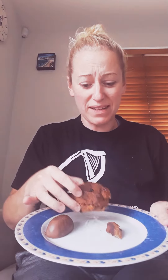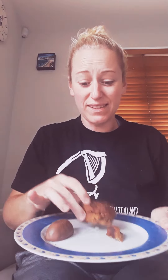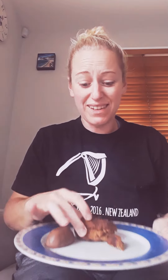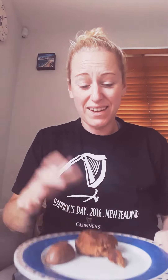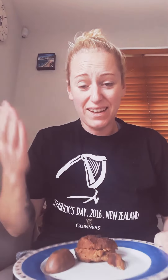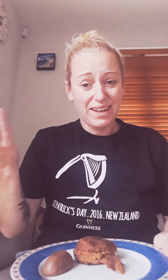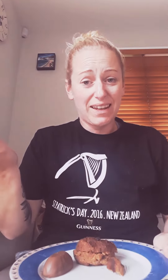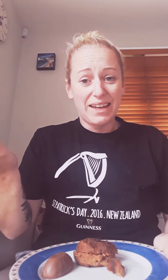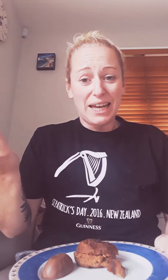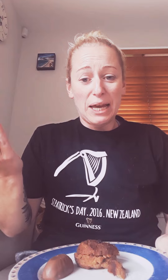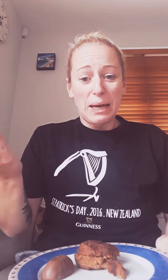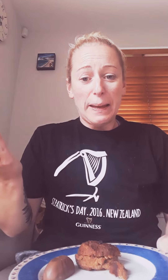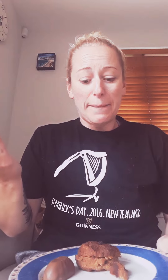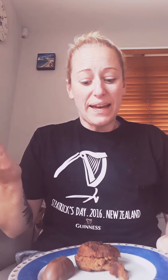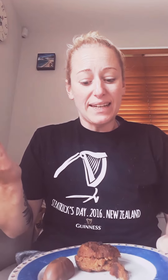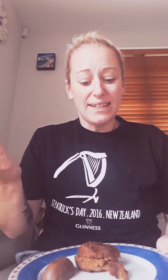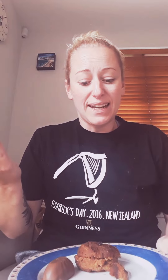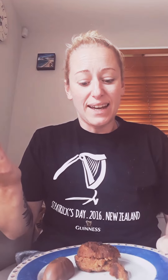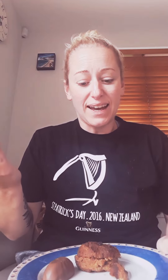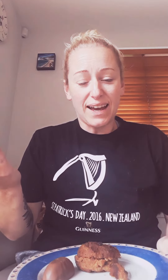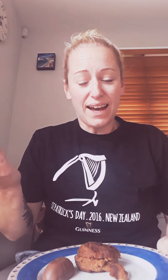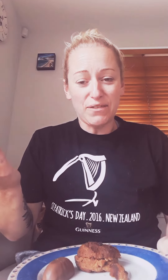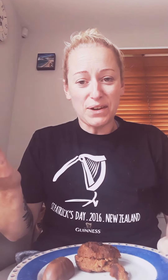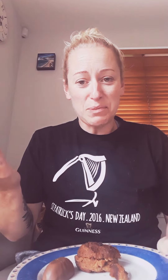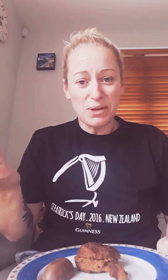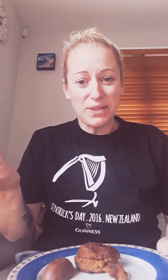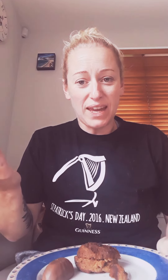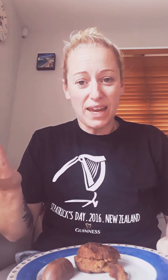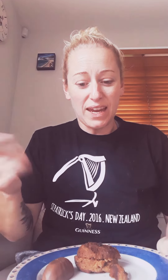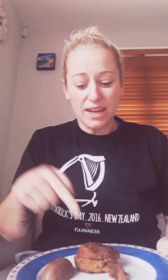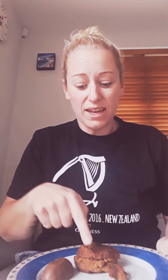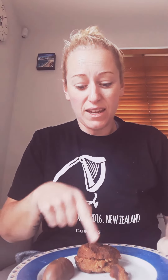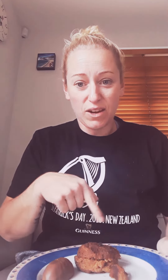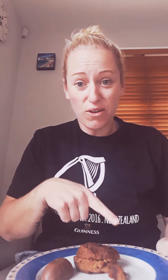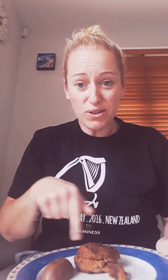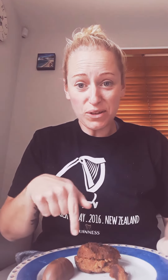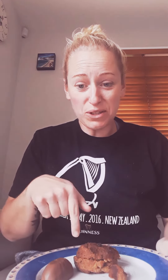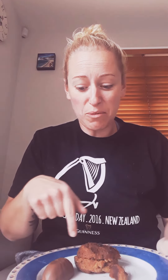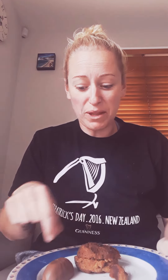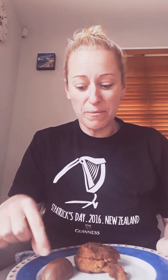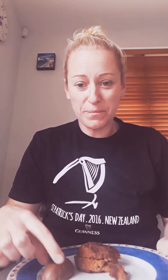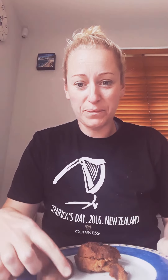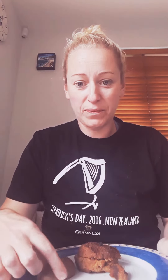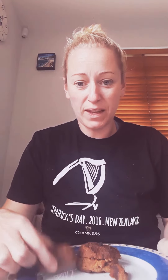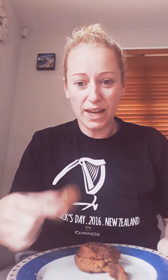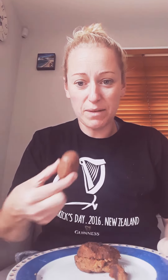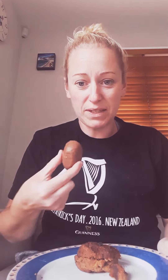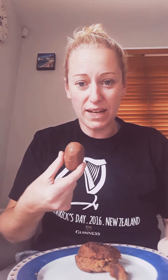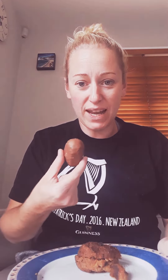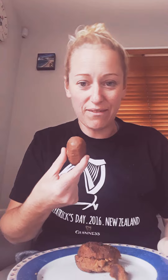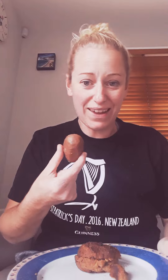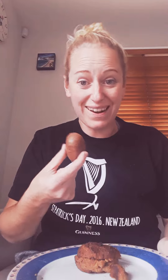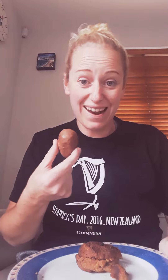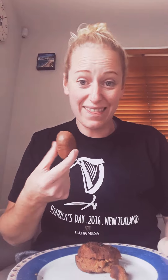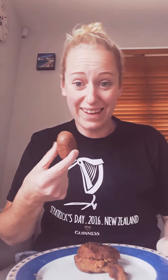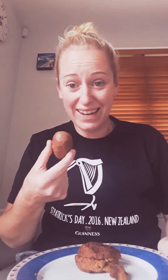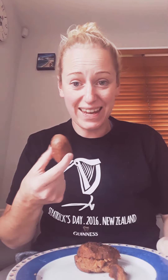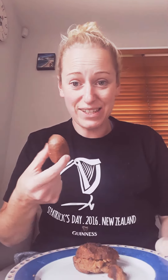buns, but I forgot to put the cross on the top of them, and I'm just going to have another Easter